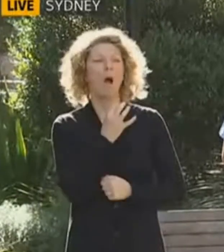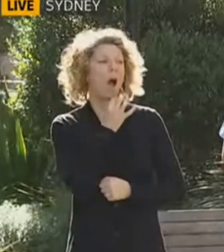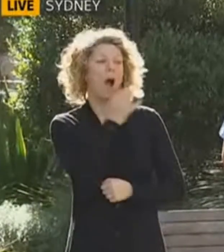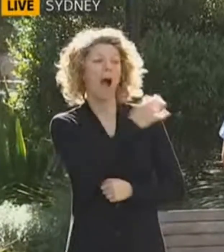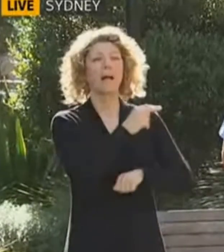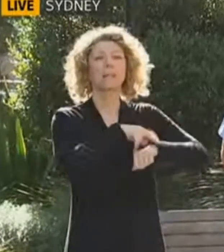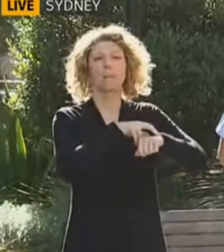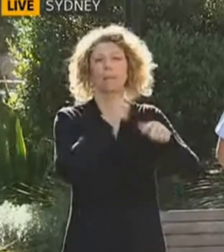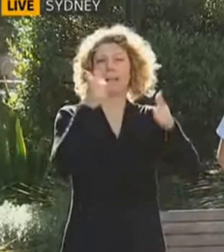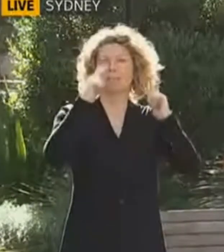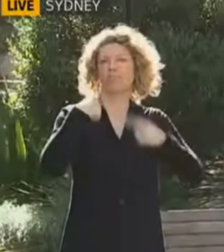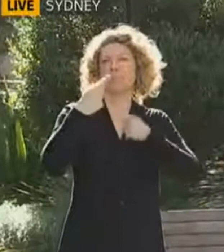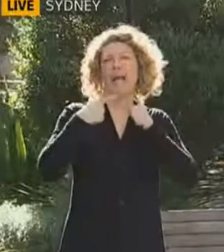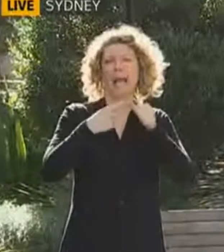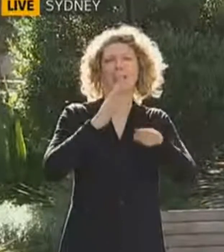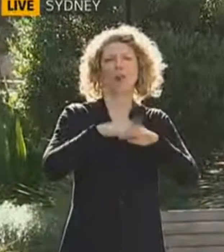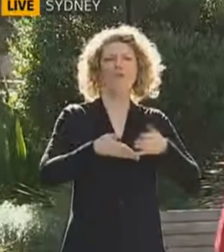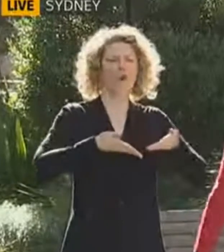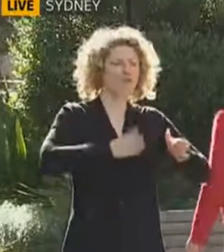on all the specific border crossings.